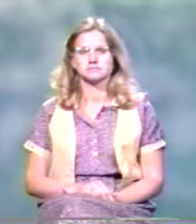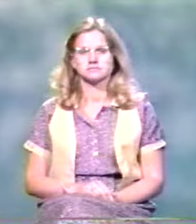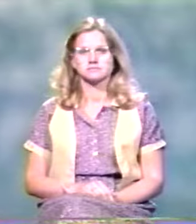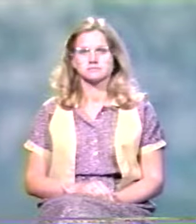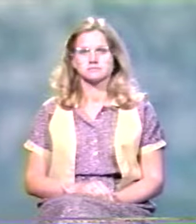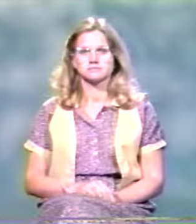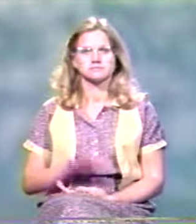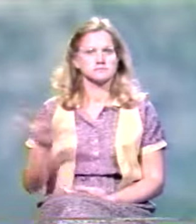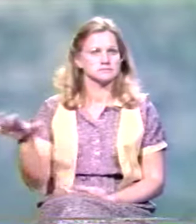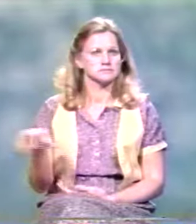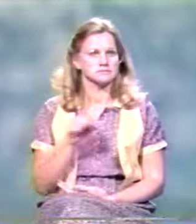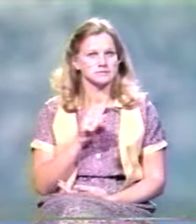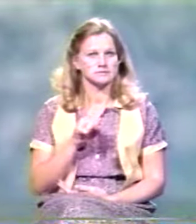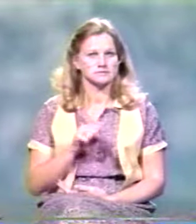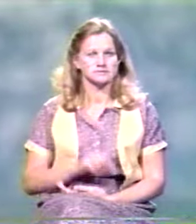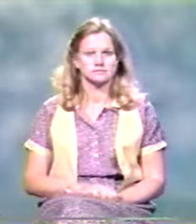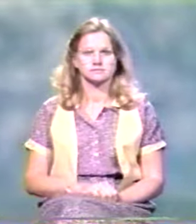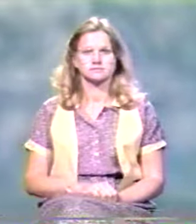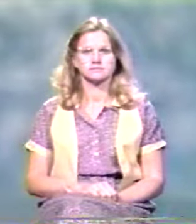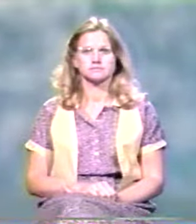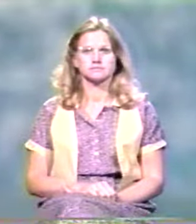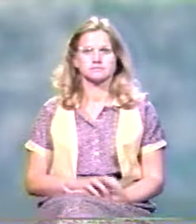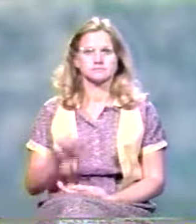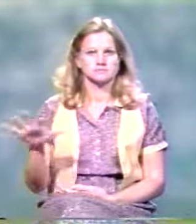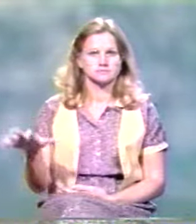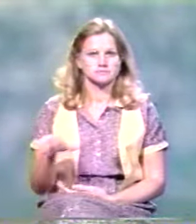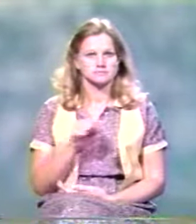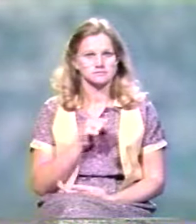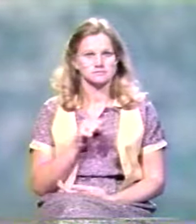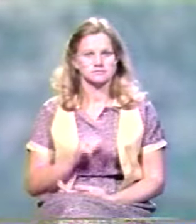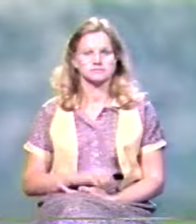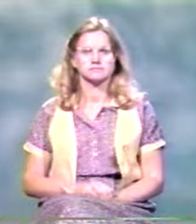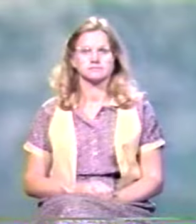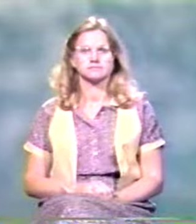To take. To take.